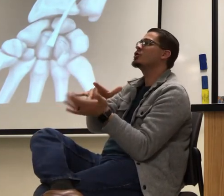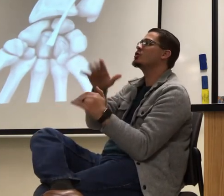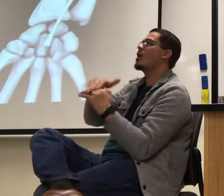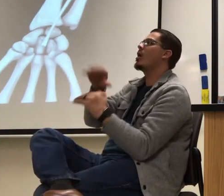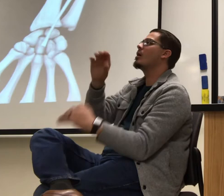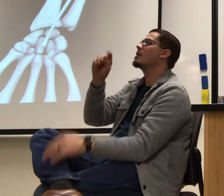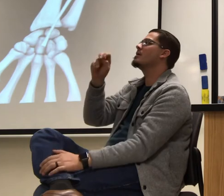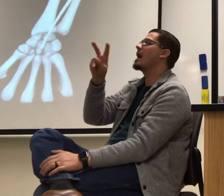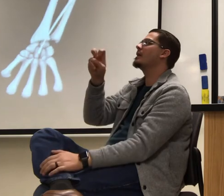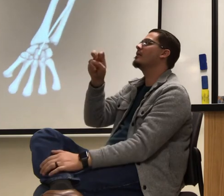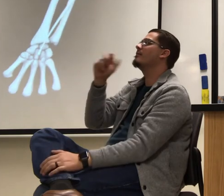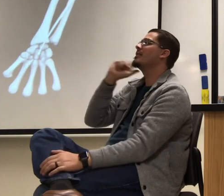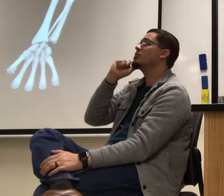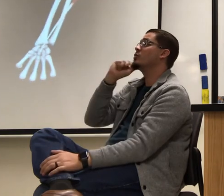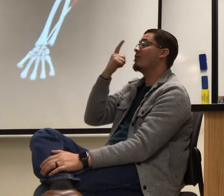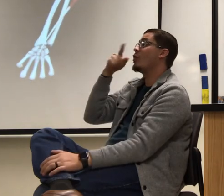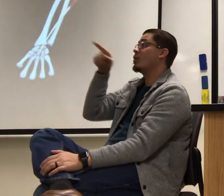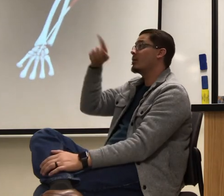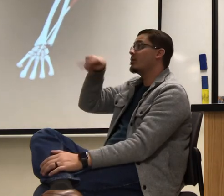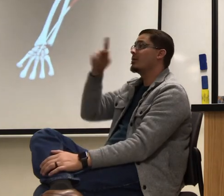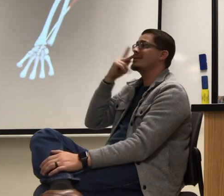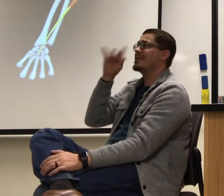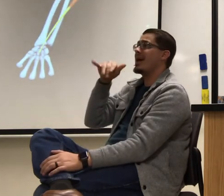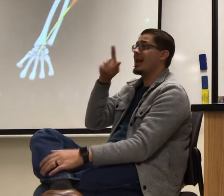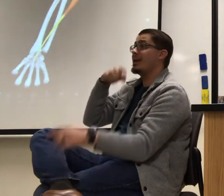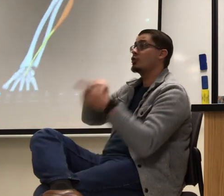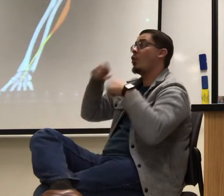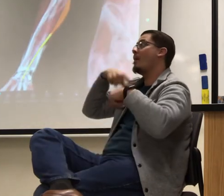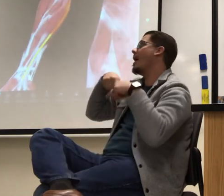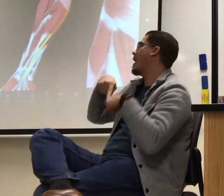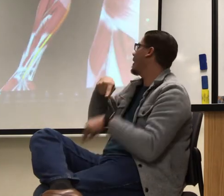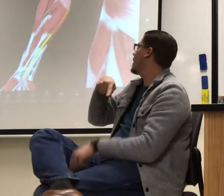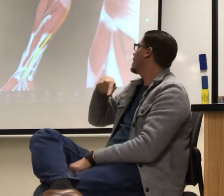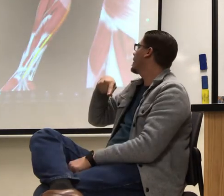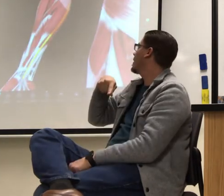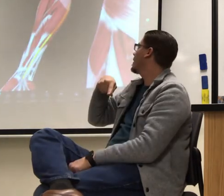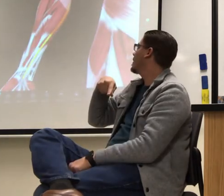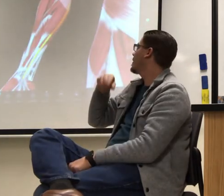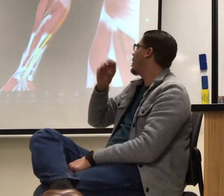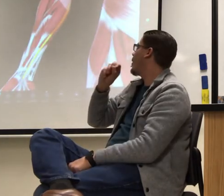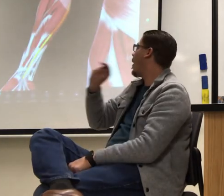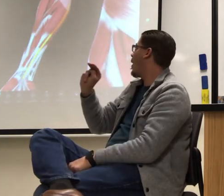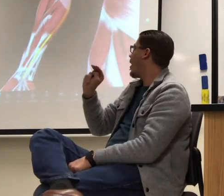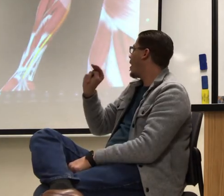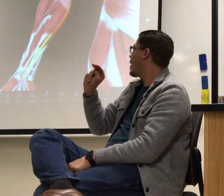see that, I have to go back and I have to turn on